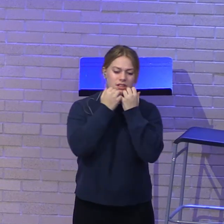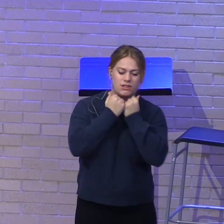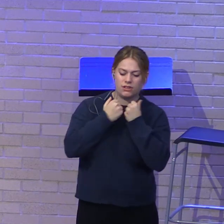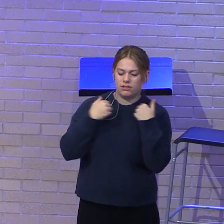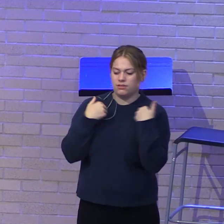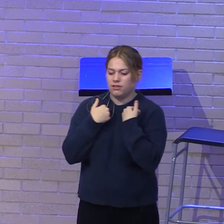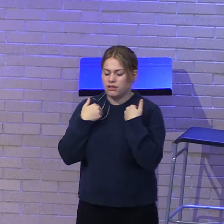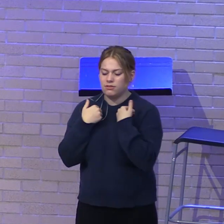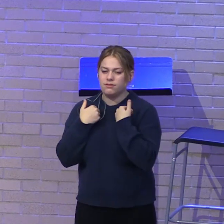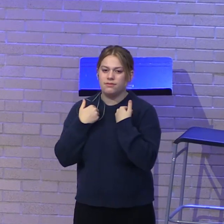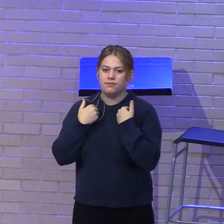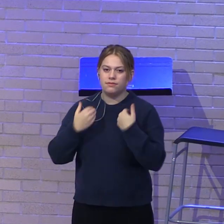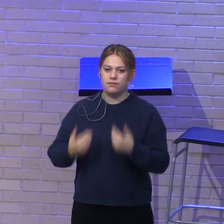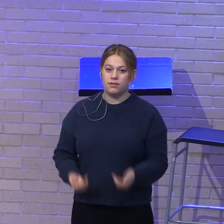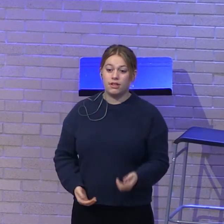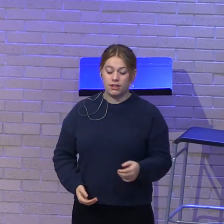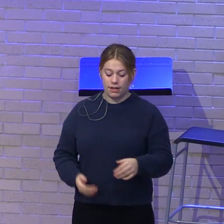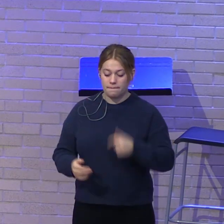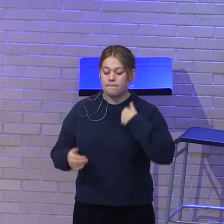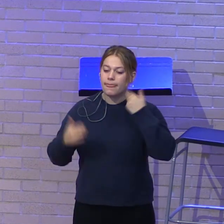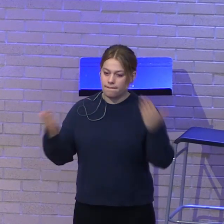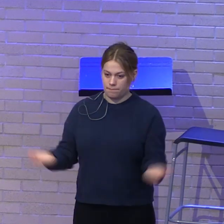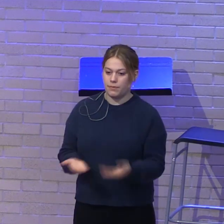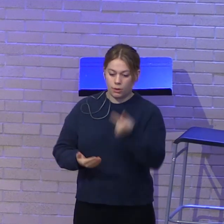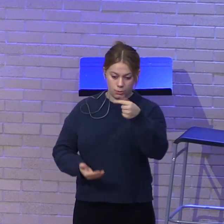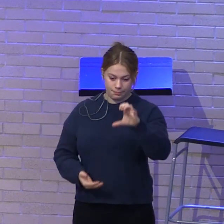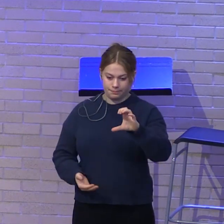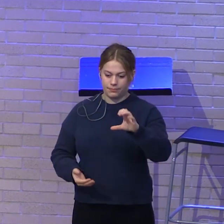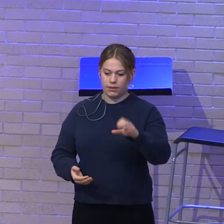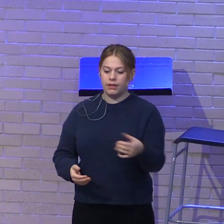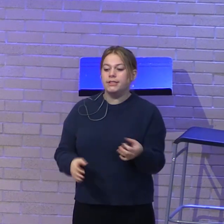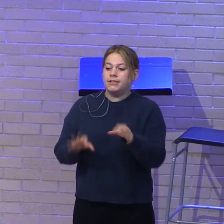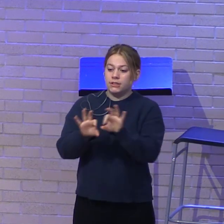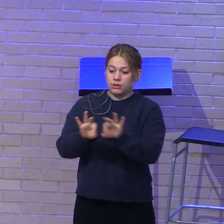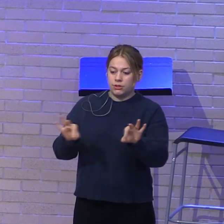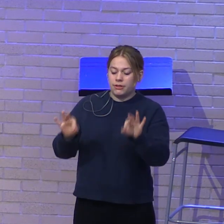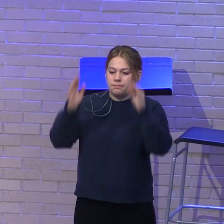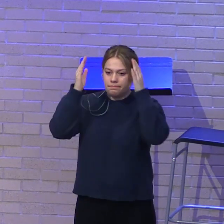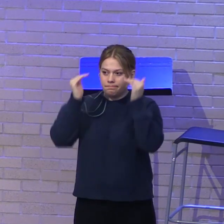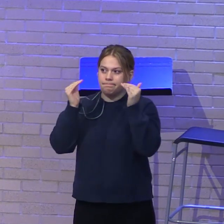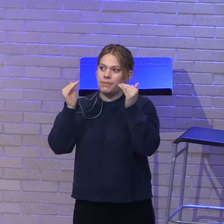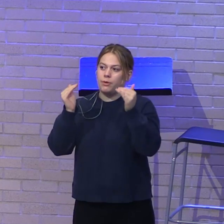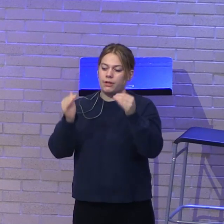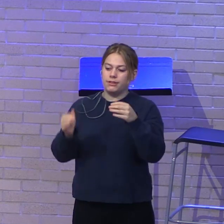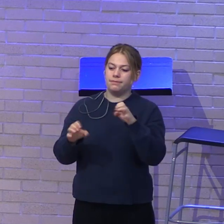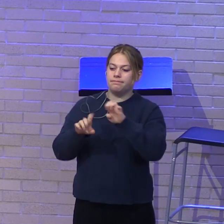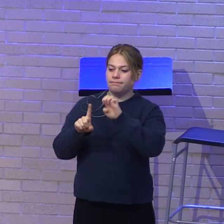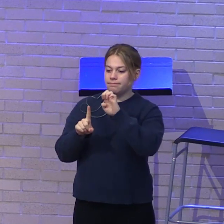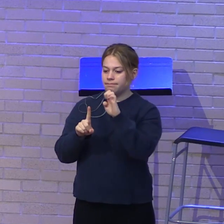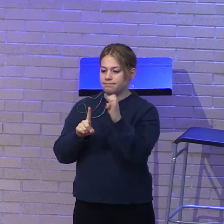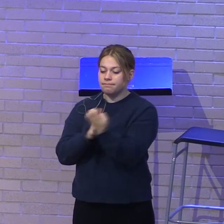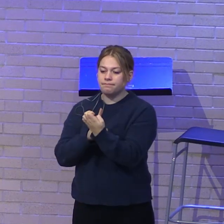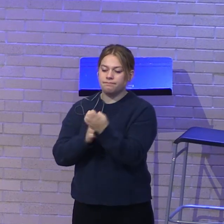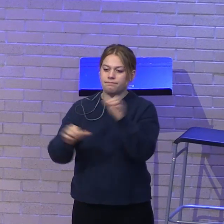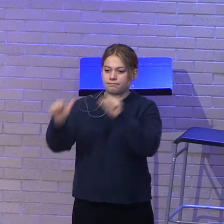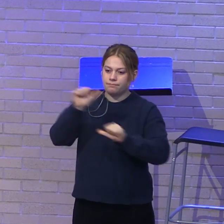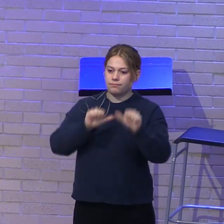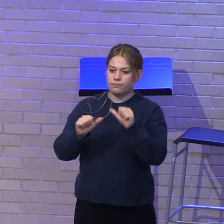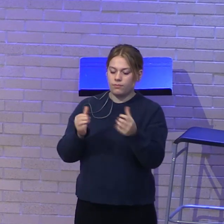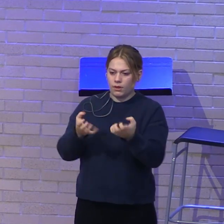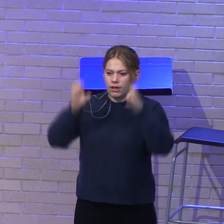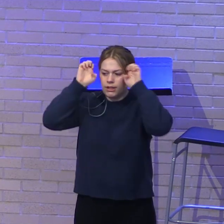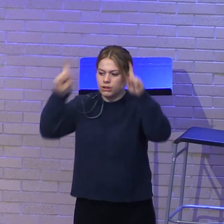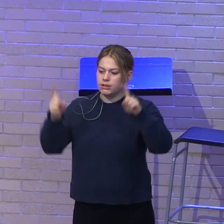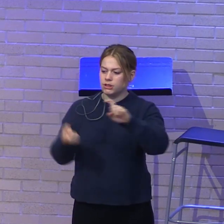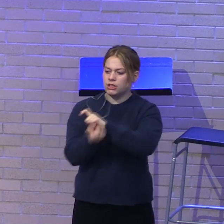And that's what brought me here to Goshen to pursue my degree in environmental science. I want to be able to get an education that enables me to make a